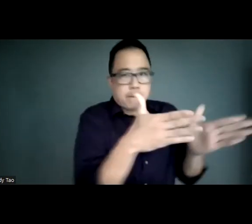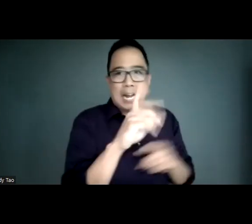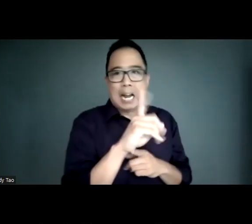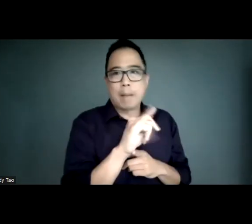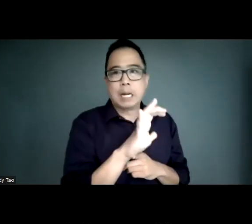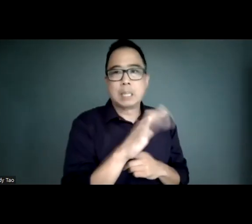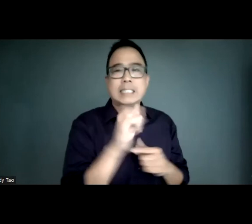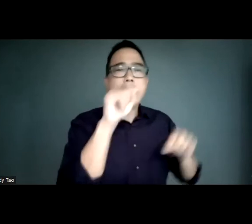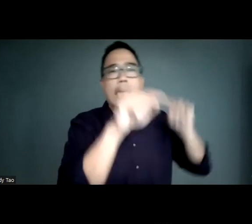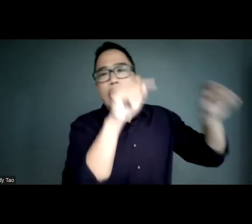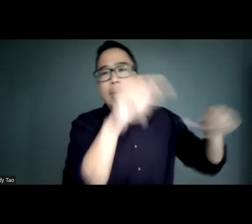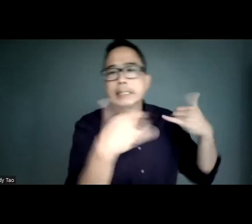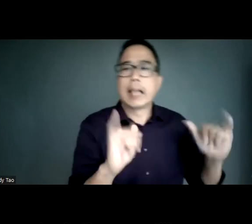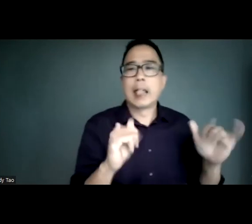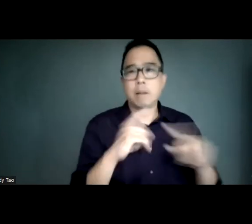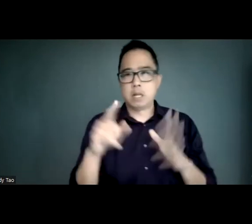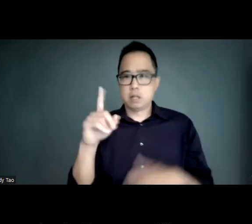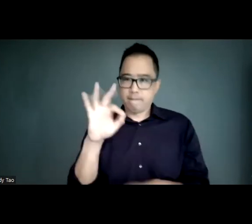vaccine.